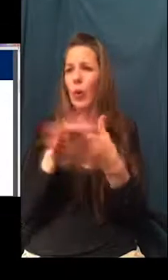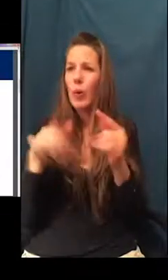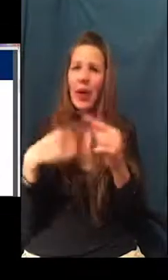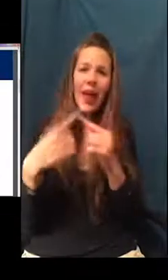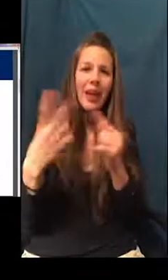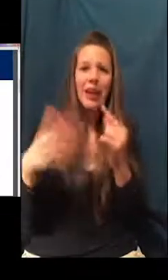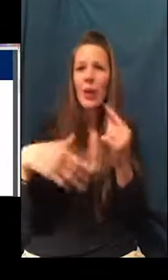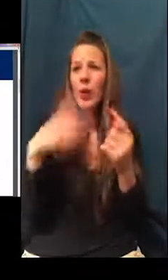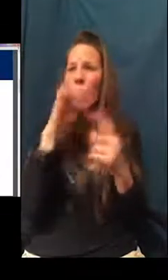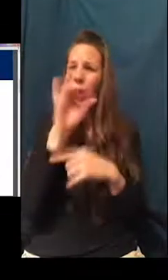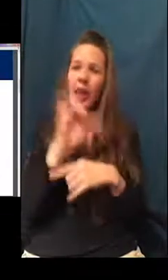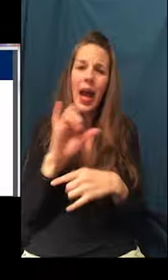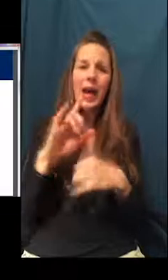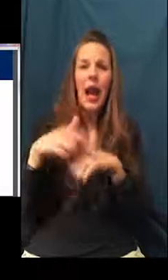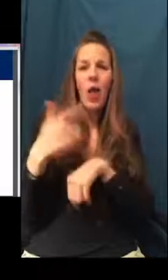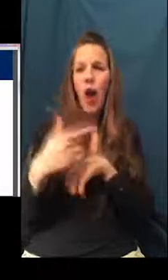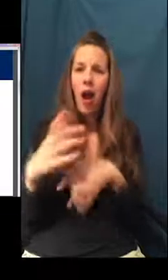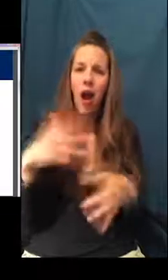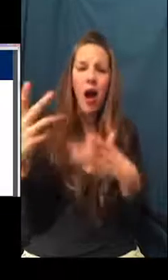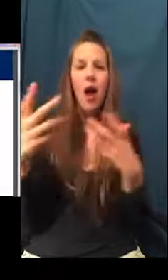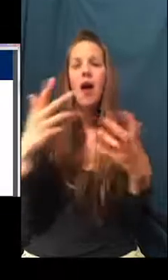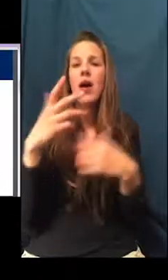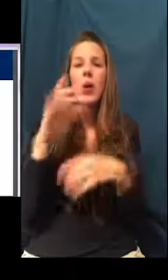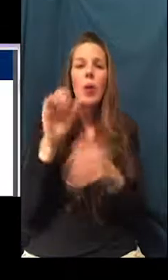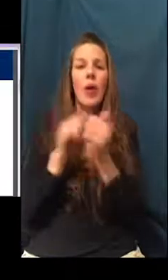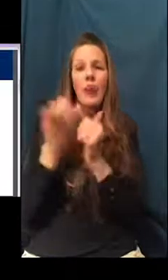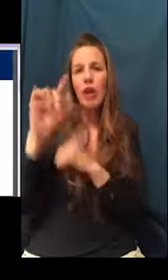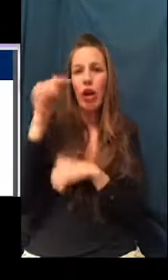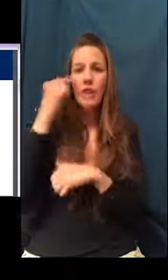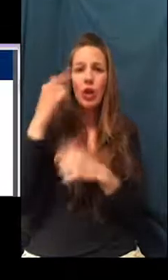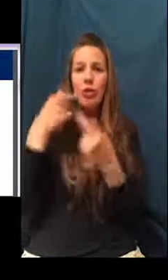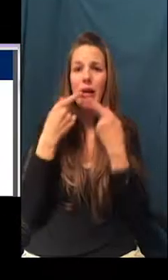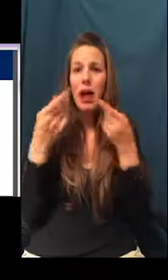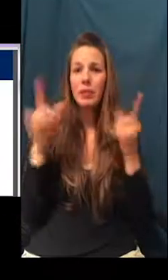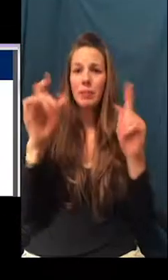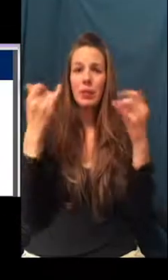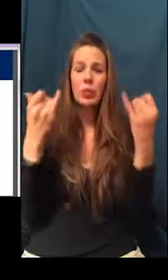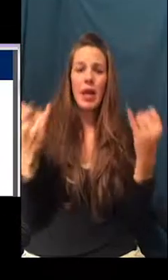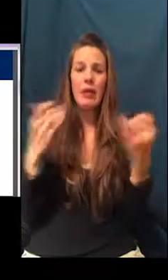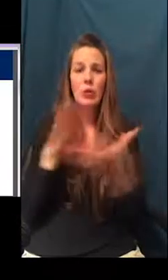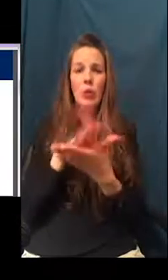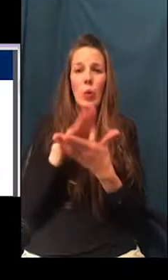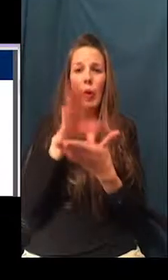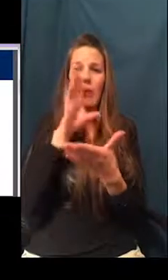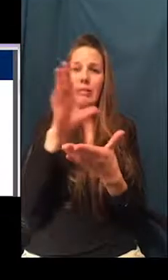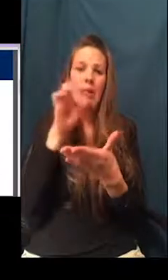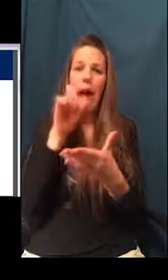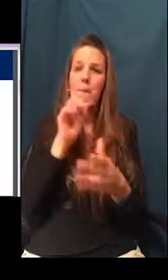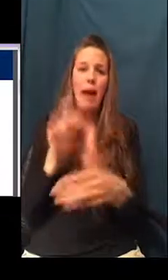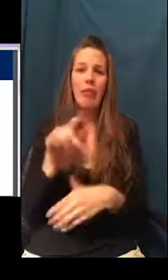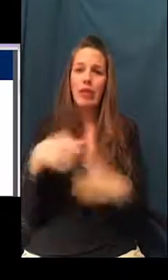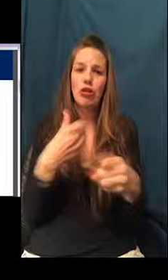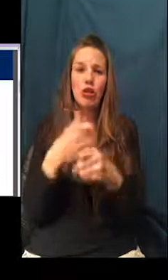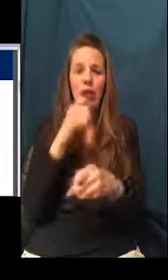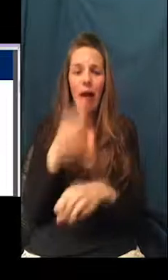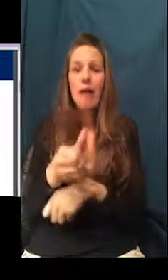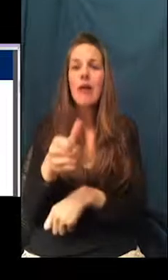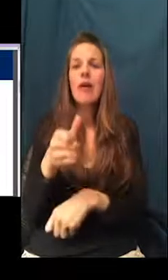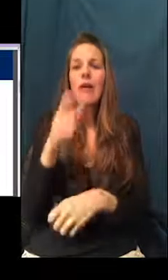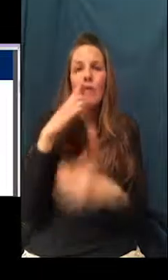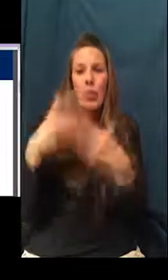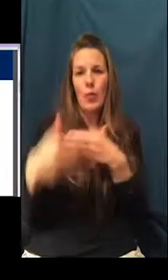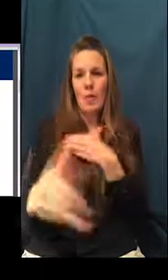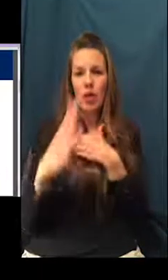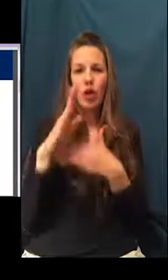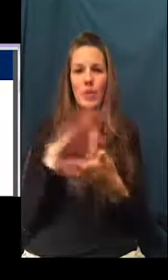to look like? How long is it going to be? And with the governor's announcement today that schools will not go back for the